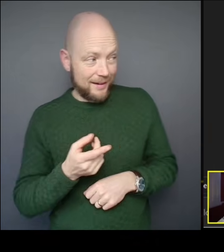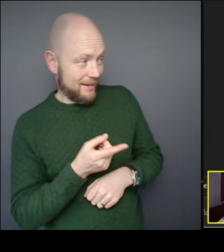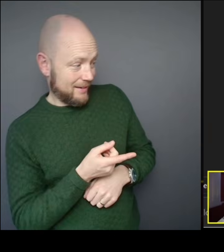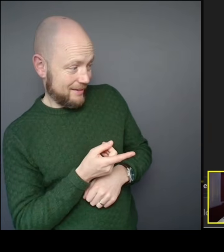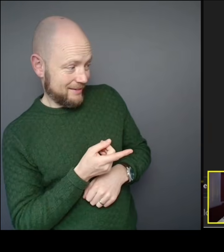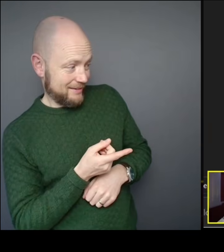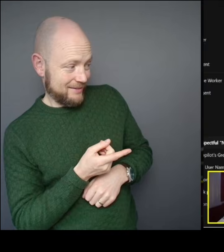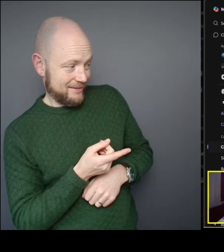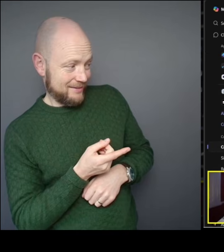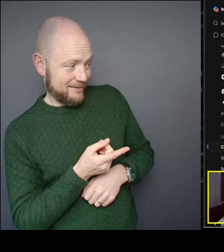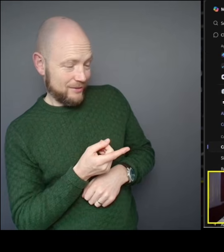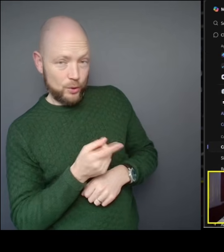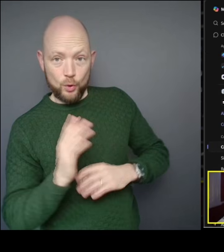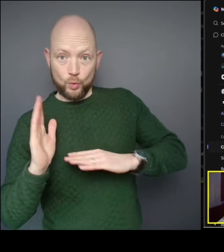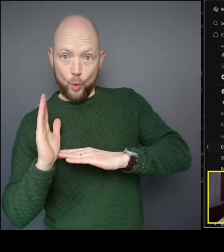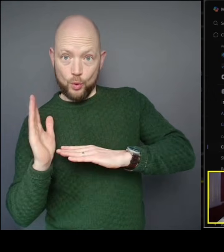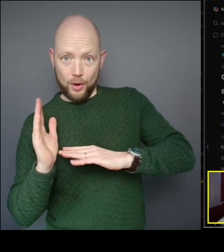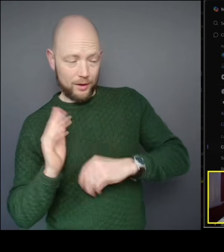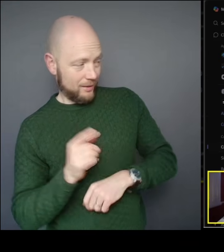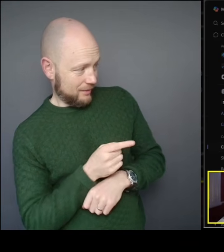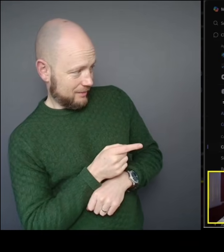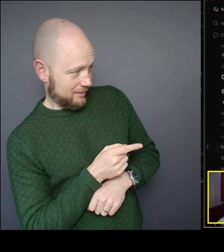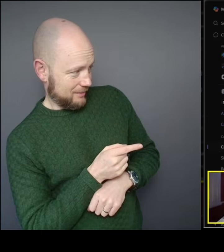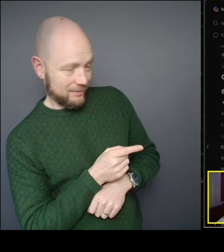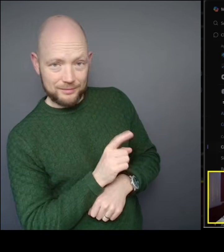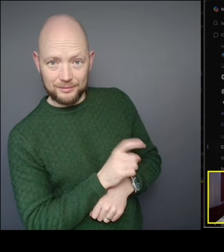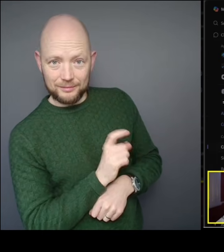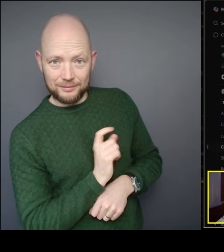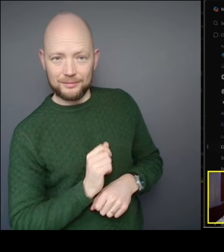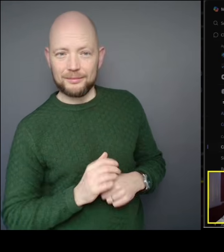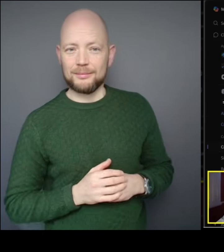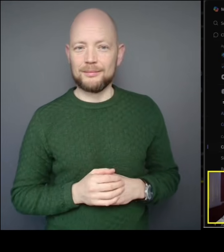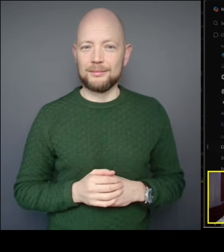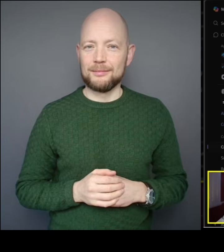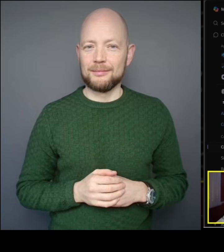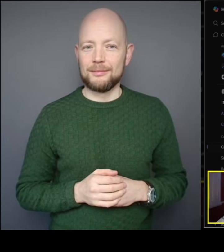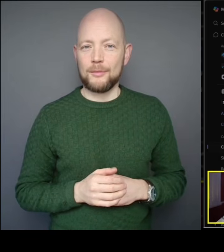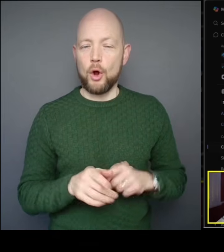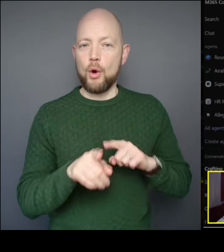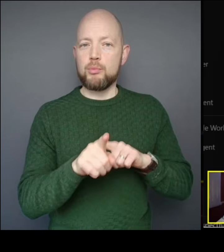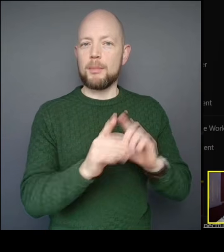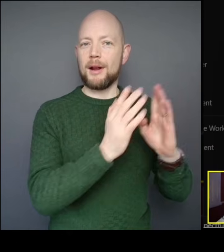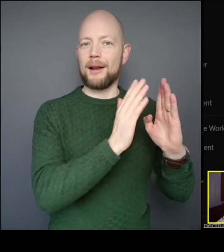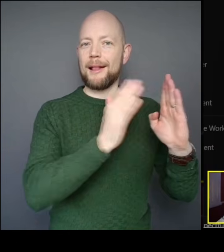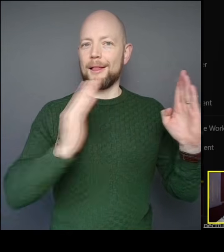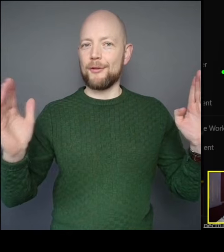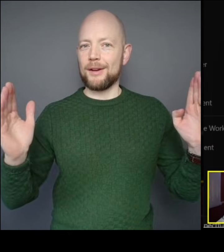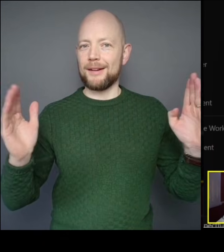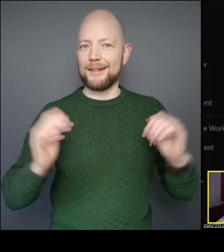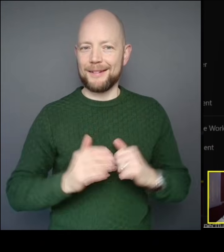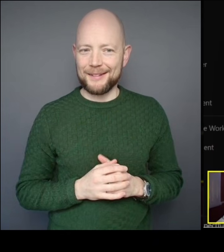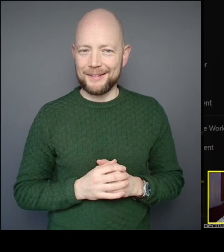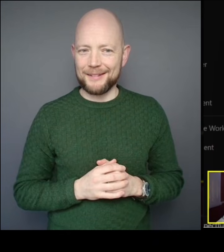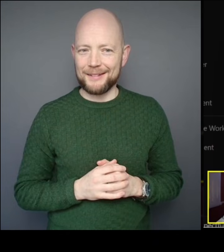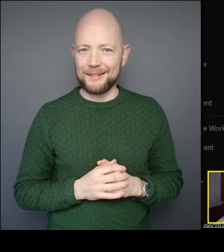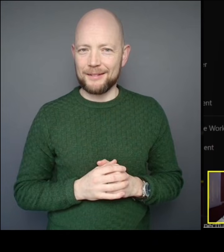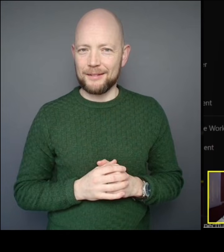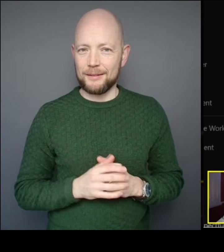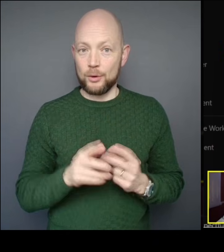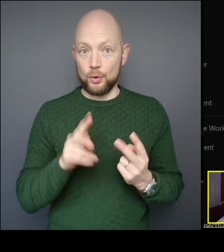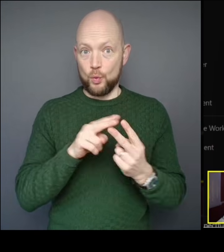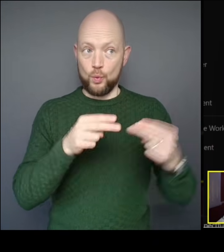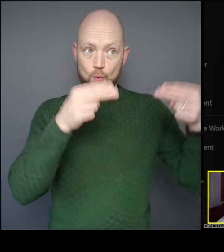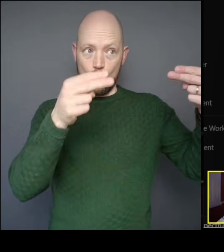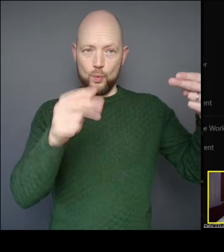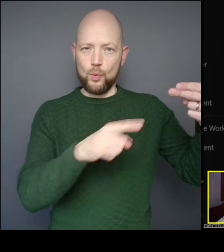this peculiar icon that when you select that, it actually takes you to the Copilot prompt gallery as well. Now here we're in